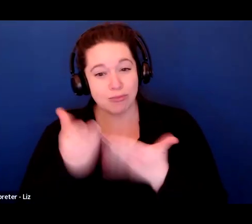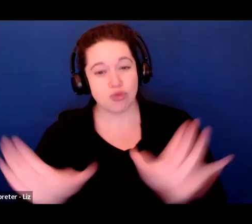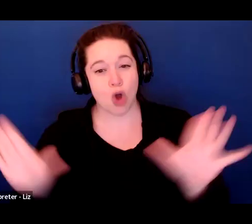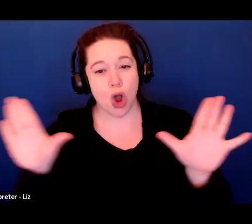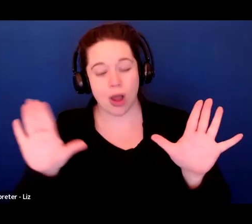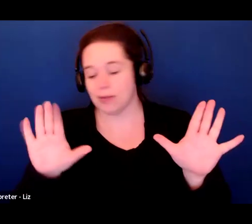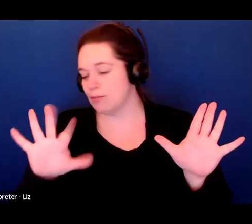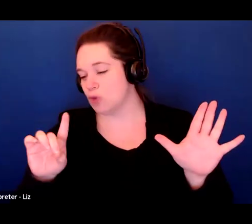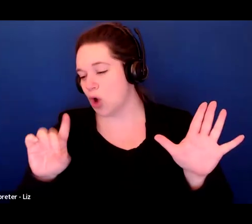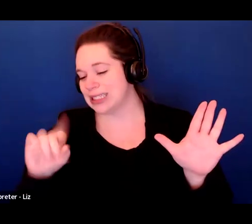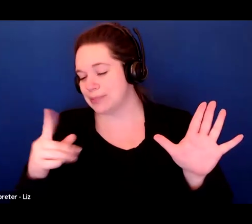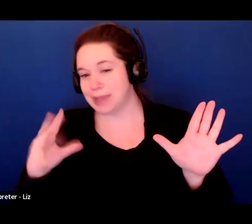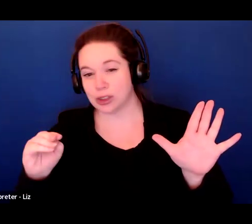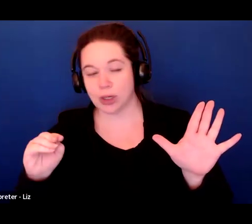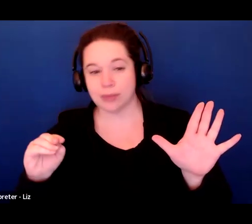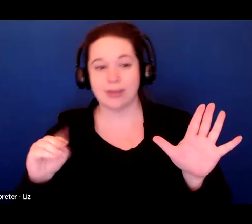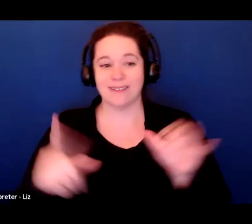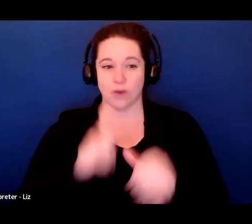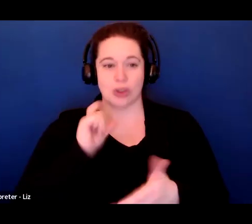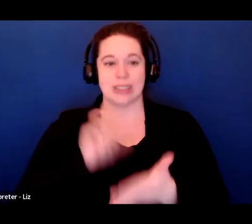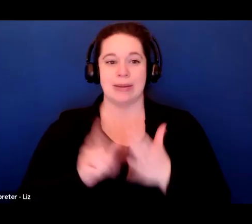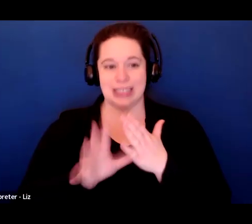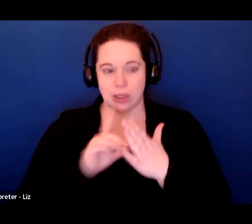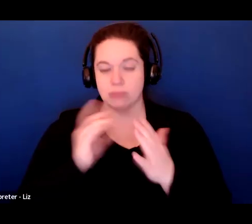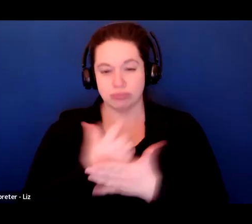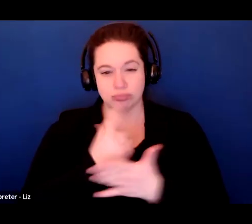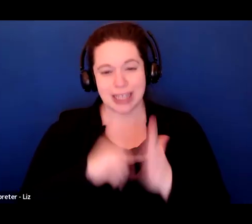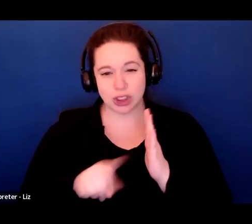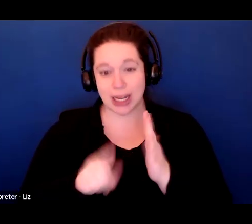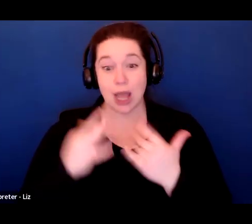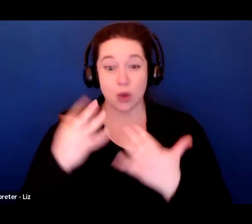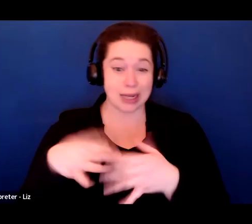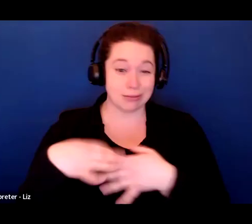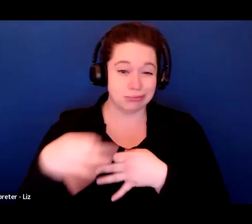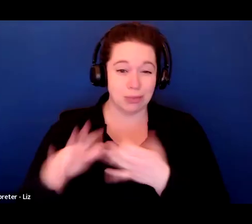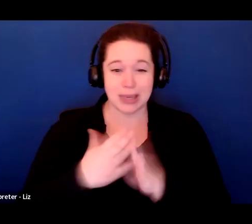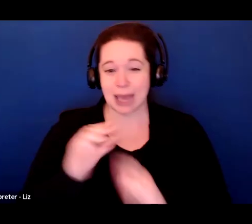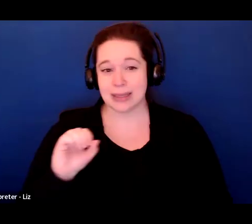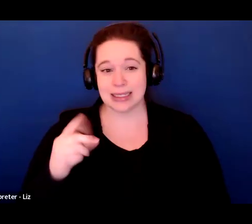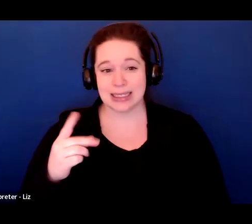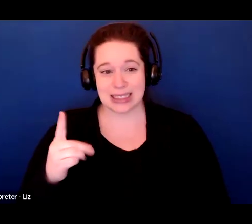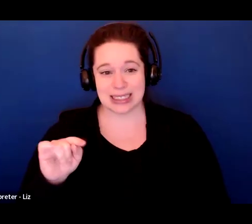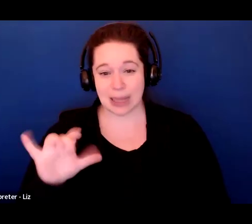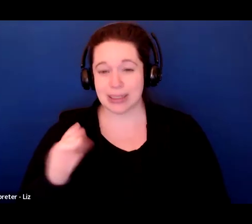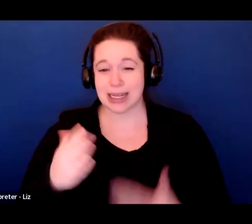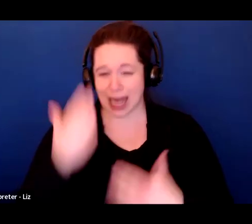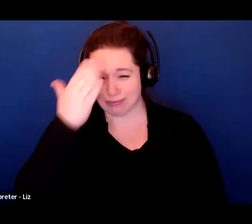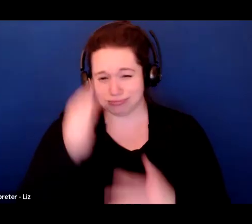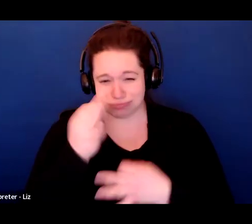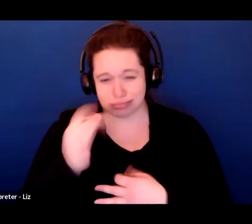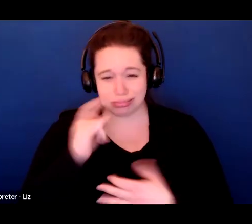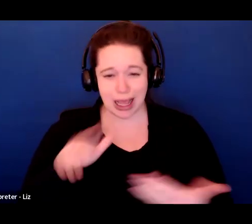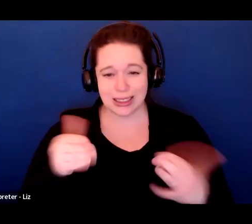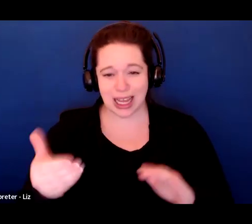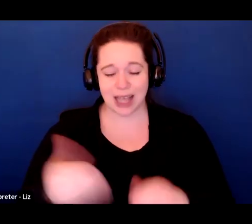the first sign of diarrhea, I get it checked. I waited and became septic and almost died. Yes. C. diff is diarrhea.